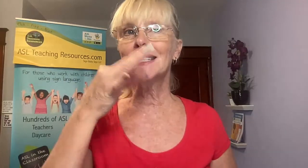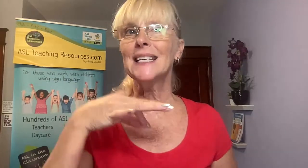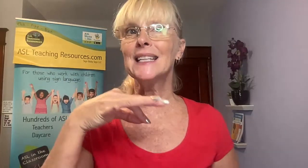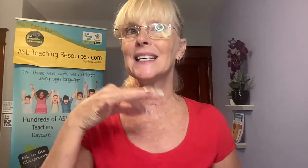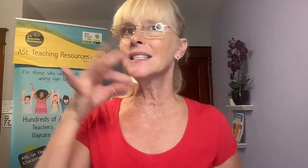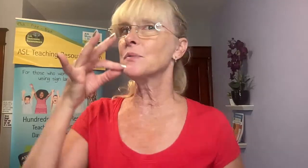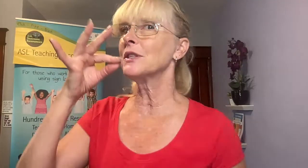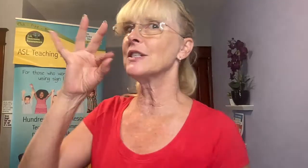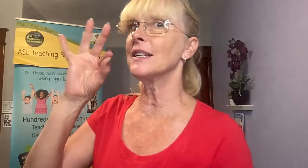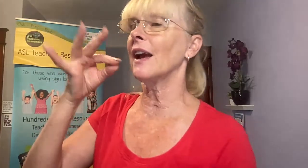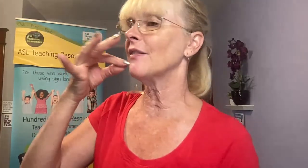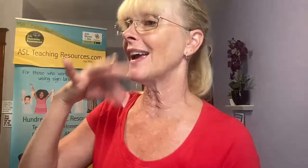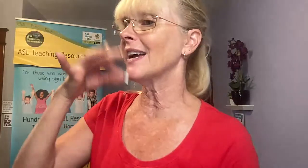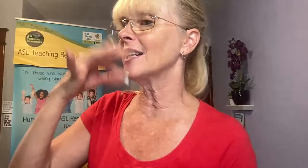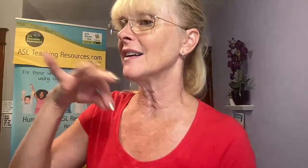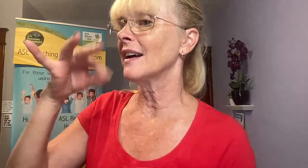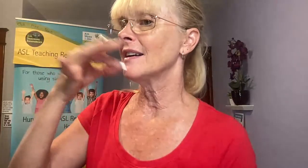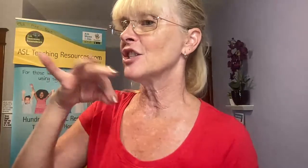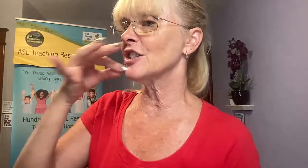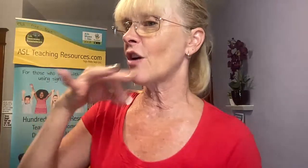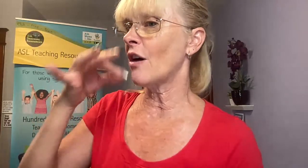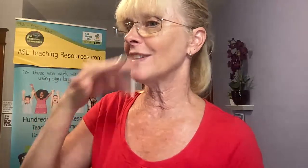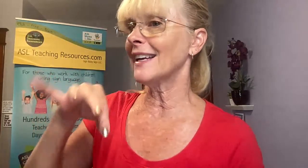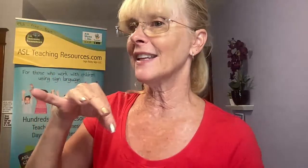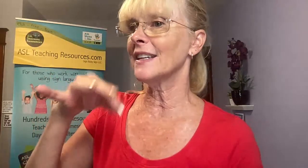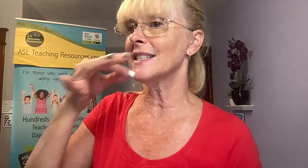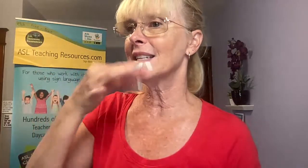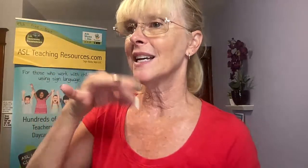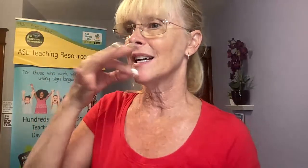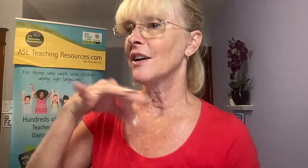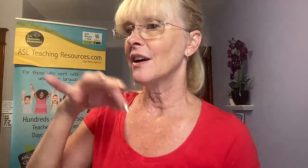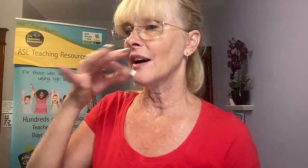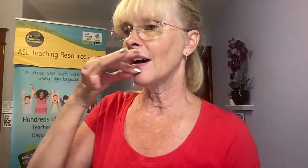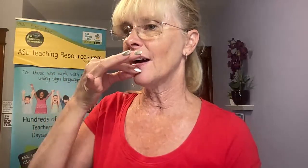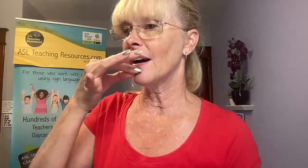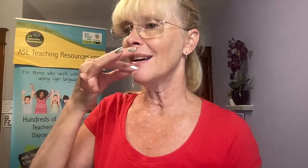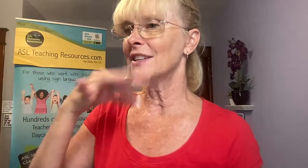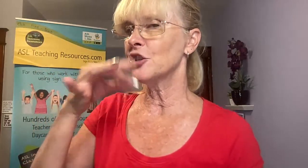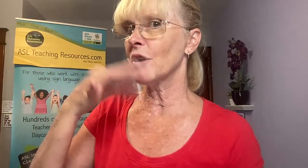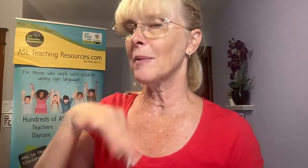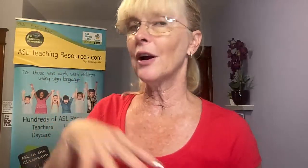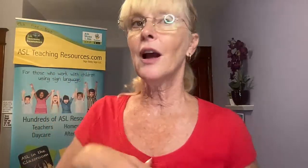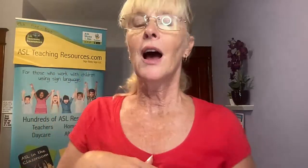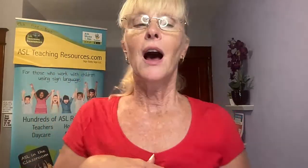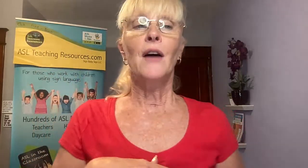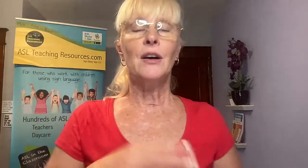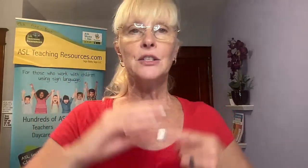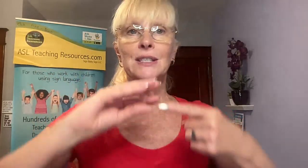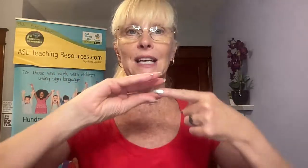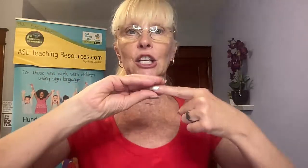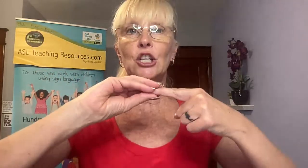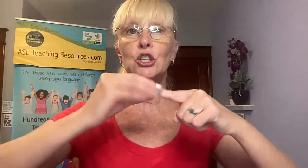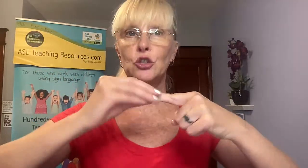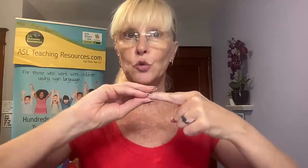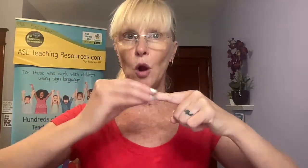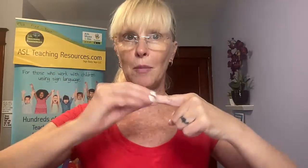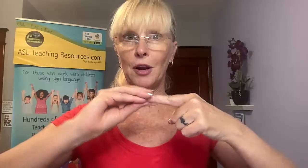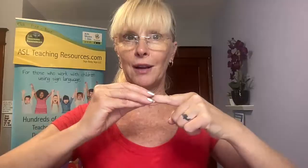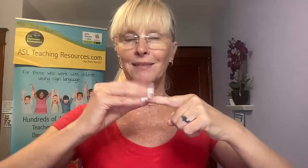seen this, which is the F hand just off like this. Strawberry. I've also seen strawberry. I've